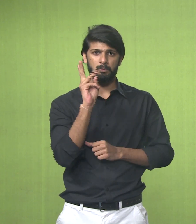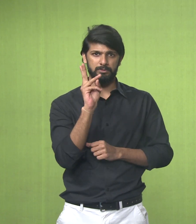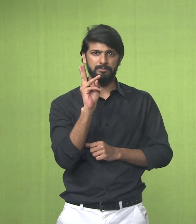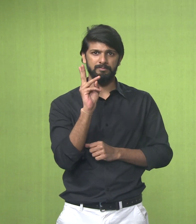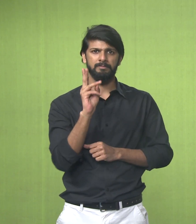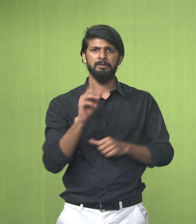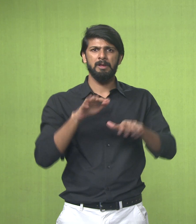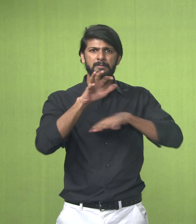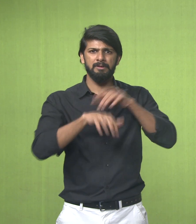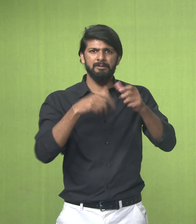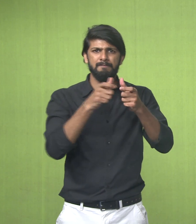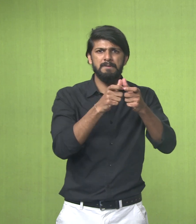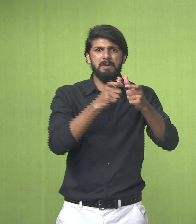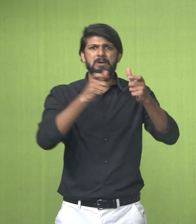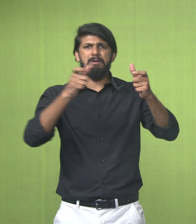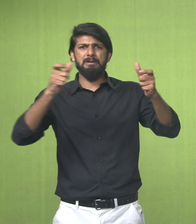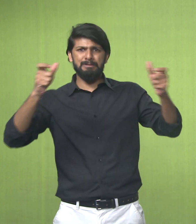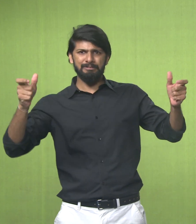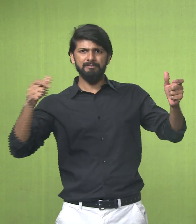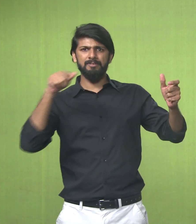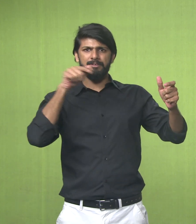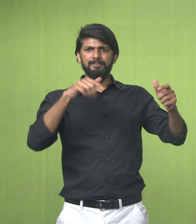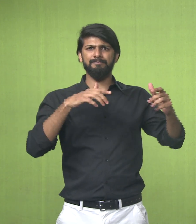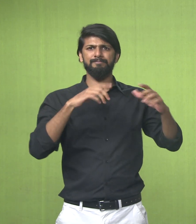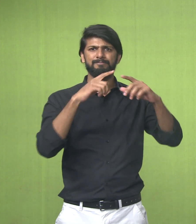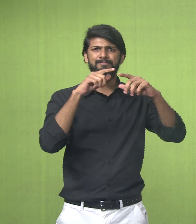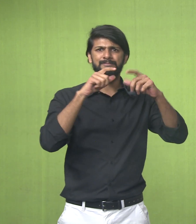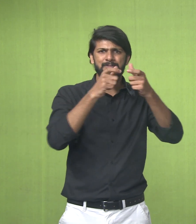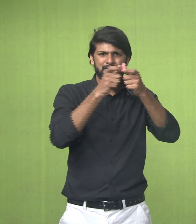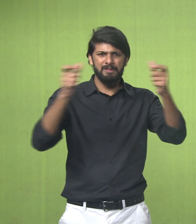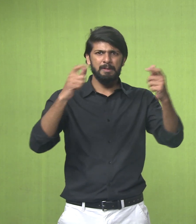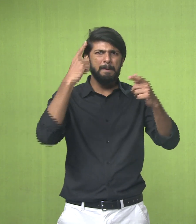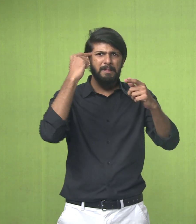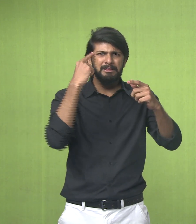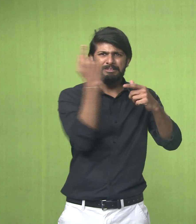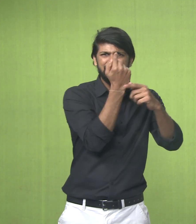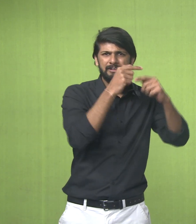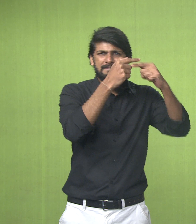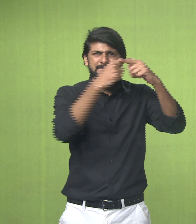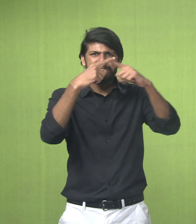Answer number 3. The first point is the long slender tiger figure between